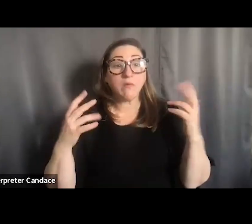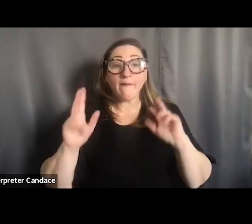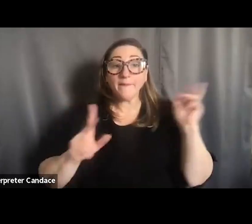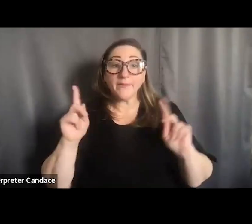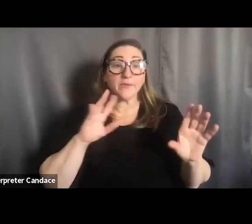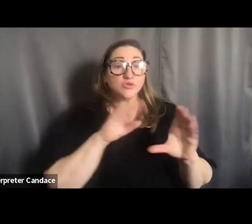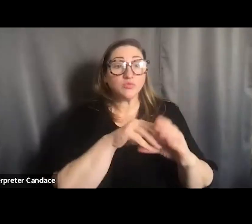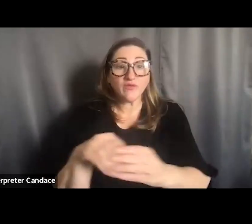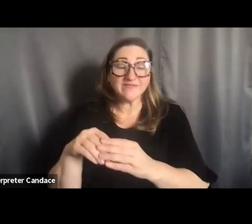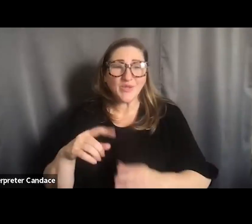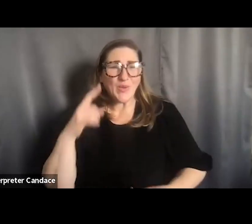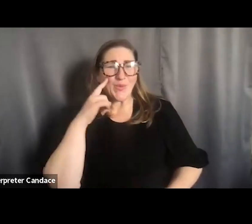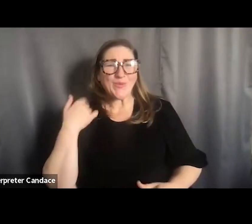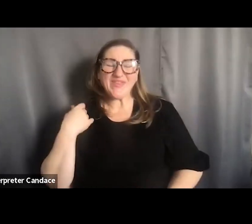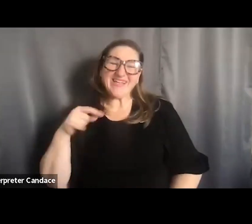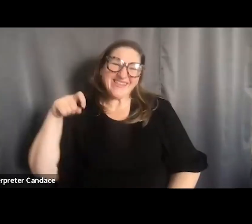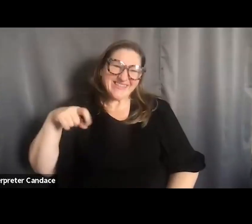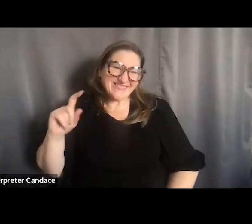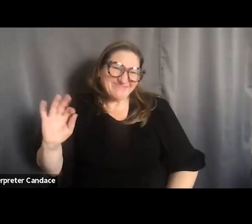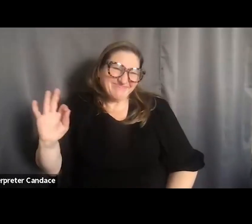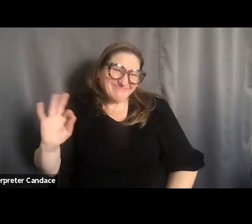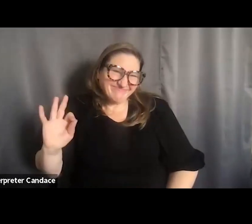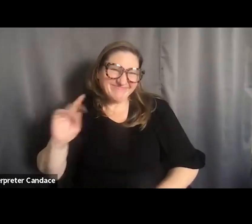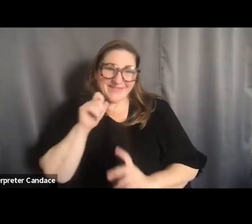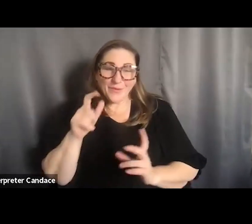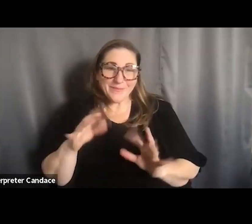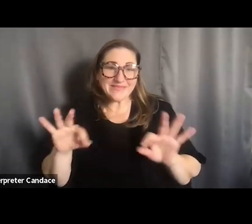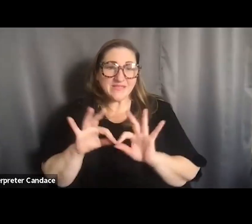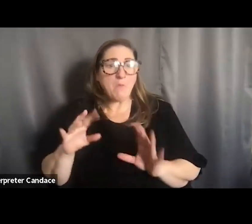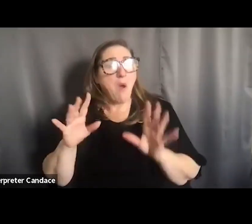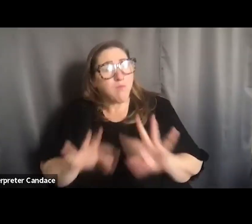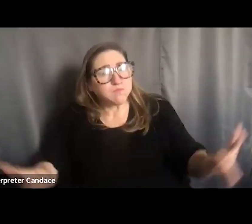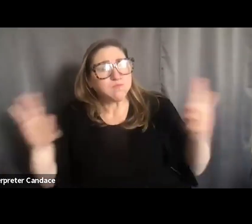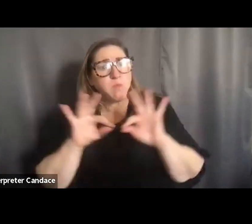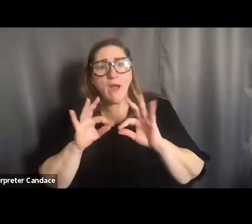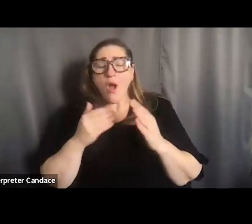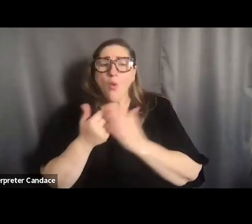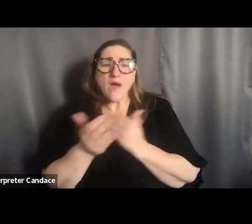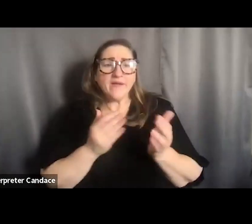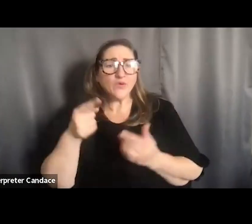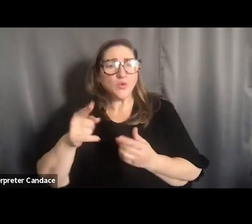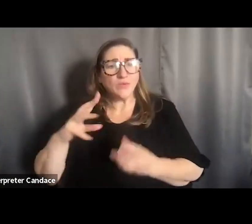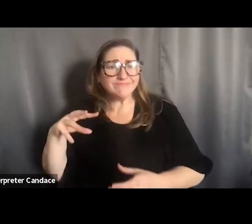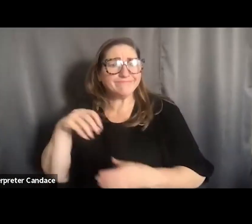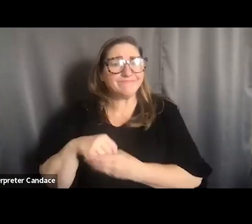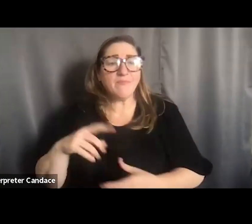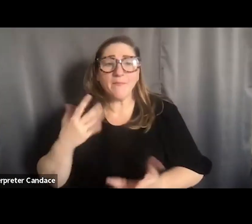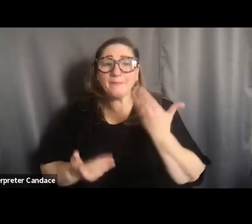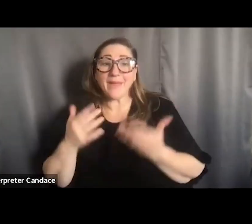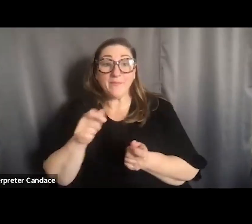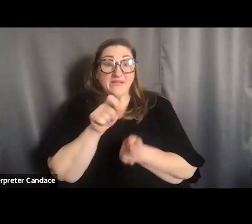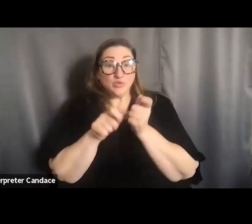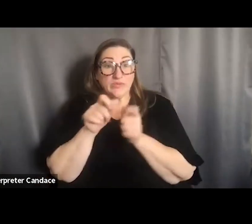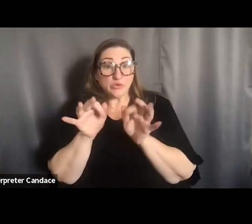that might be making tweaks in the language you use, right, from day to day. It might be joining an organization. It might be talking to your